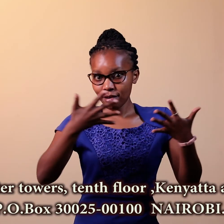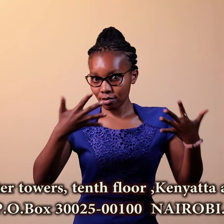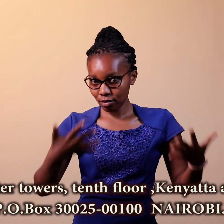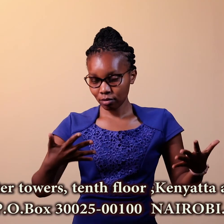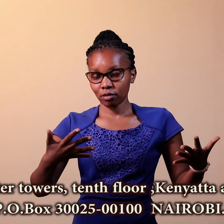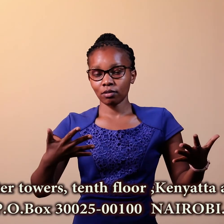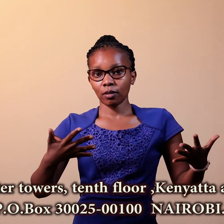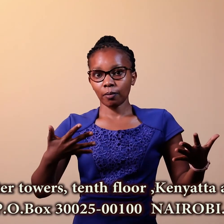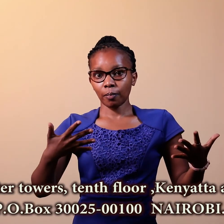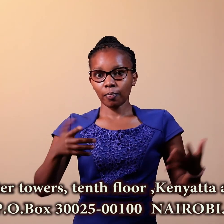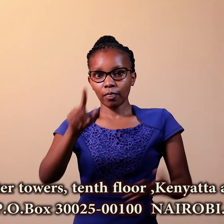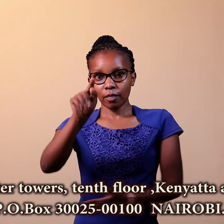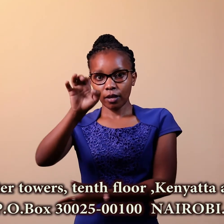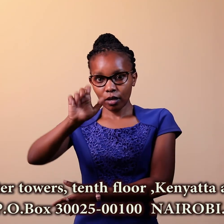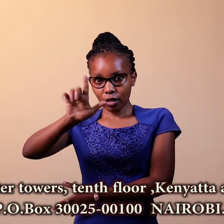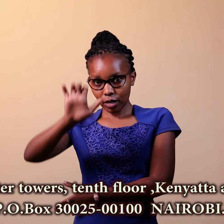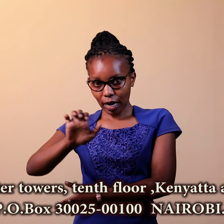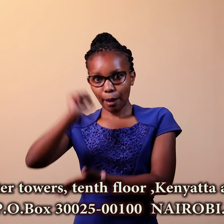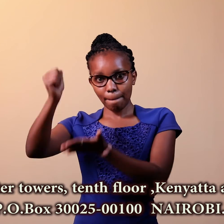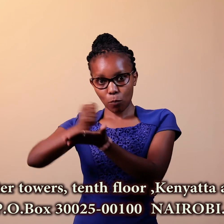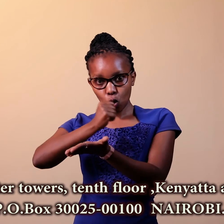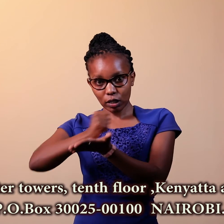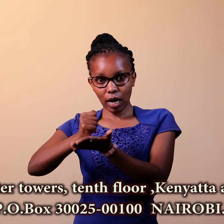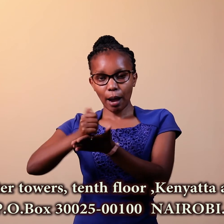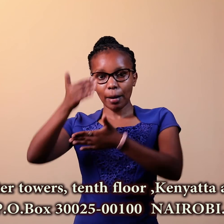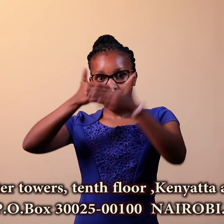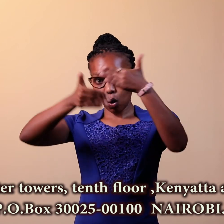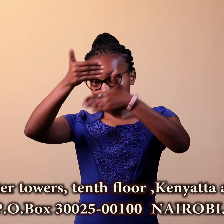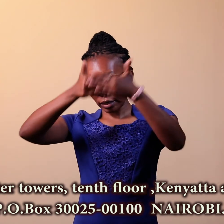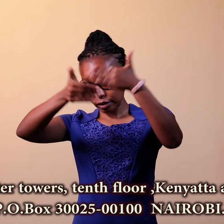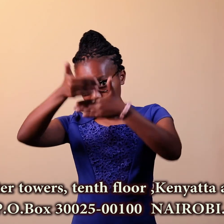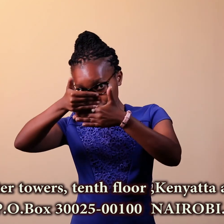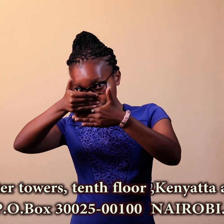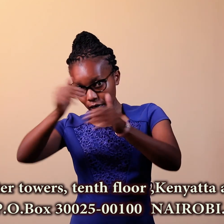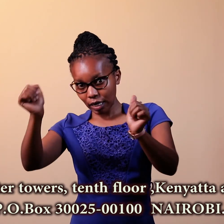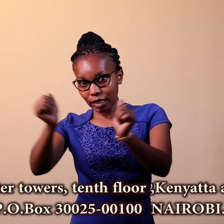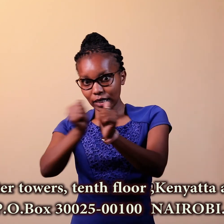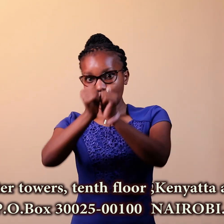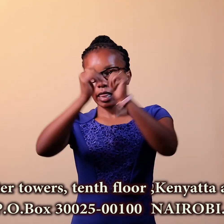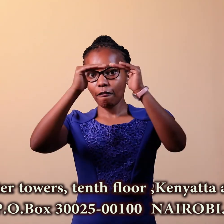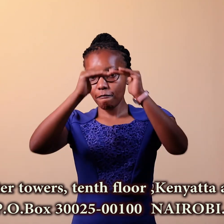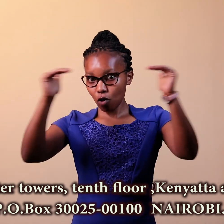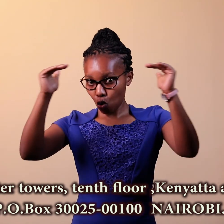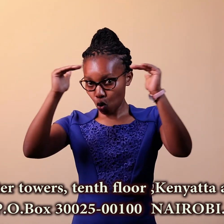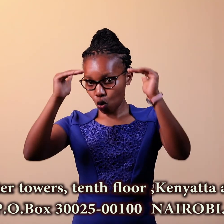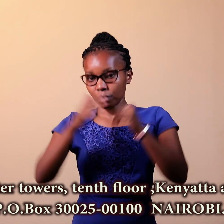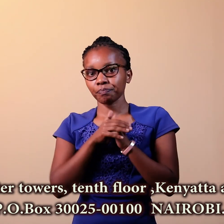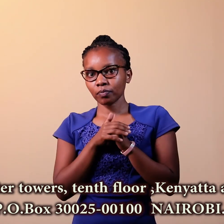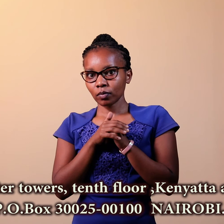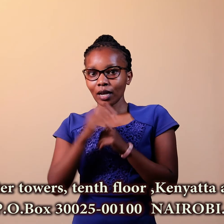Teleposter Towers. Towers. Tenth Floor. Kenyatta Avenue.